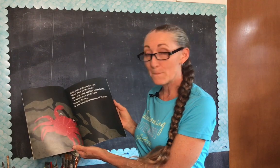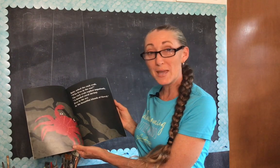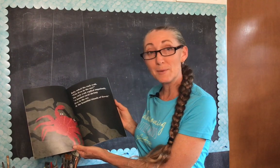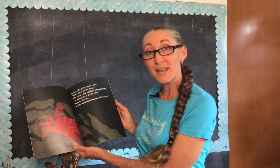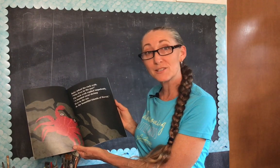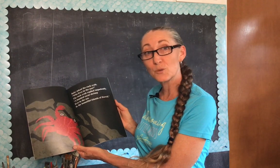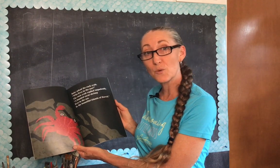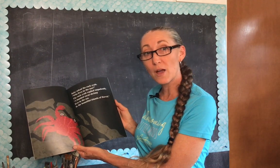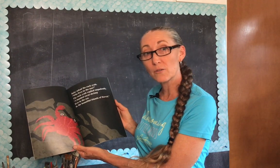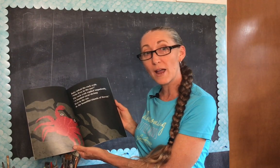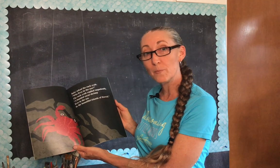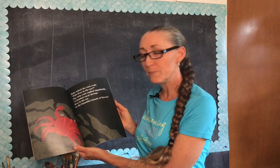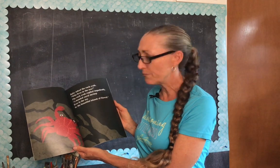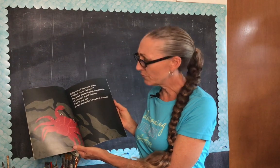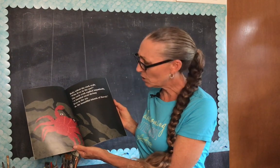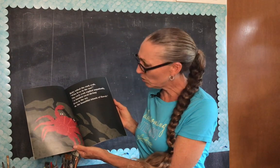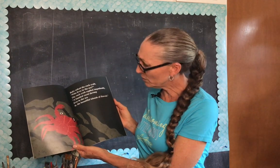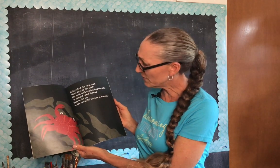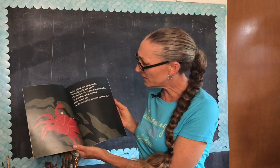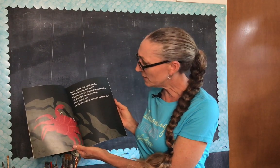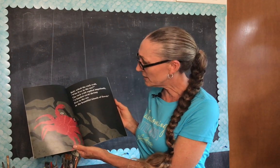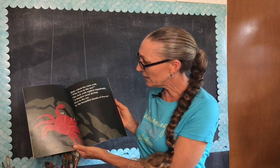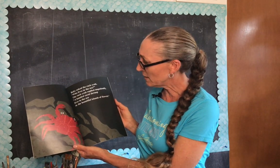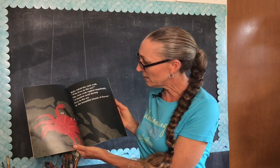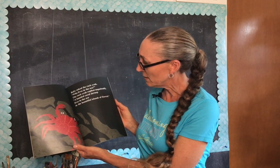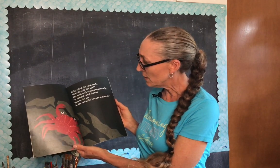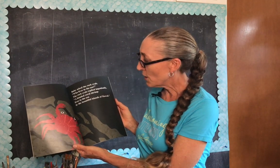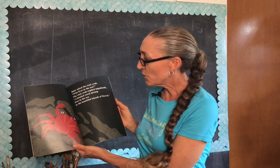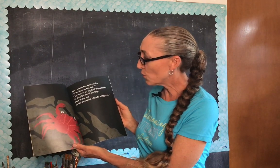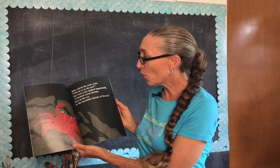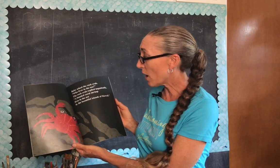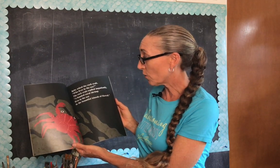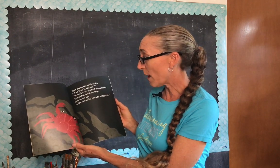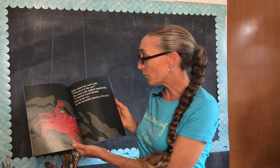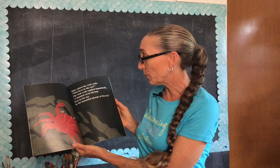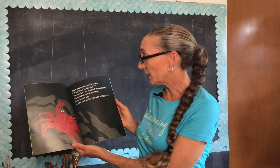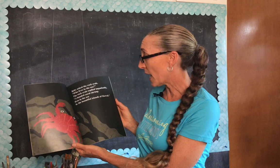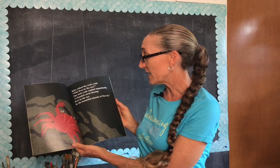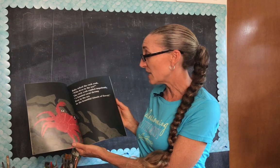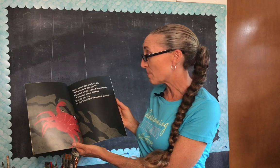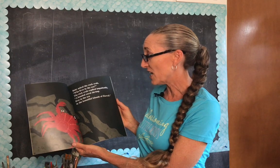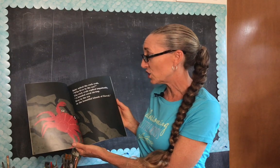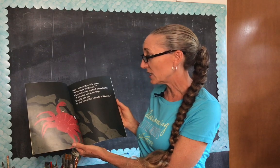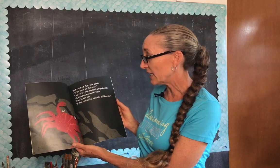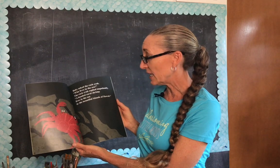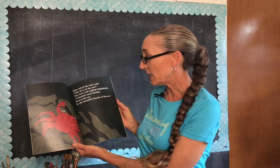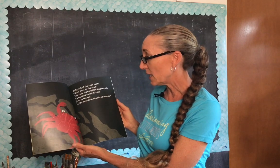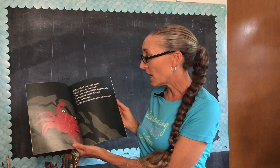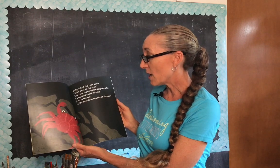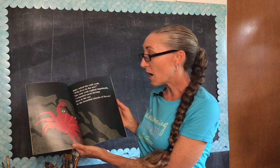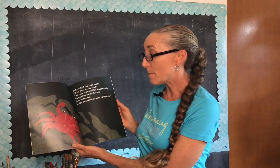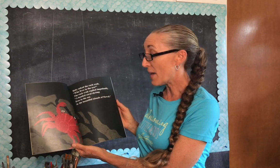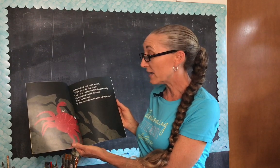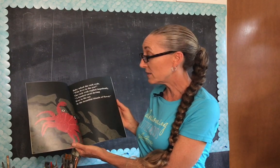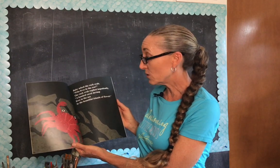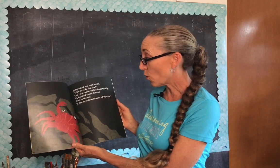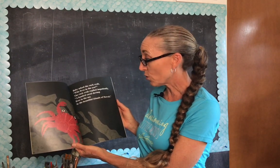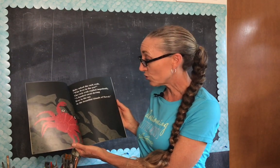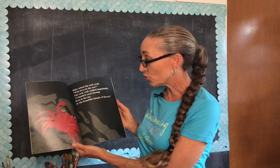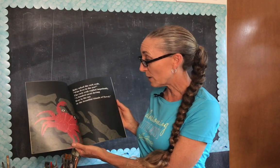Baby asked the rock crab, "Who lives in the sea?" The rock crab replied impatiently, "A banded coral shrimp